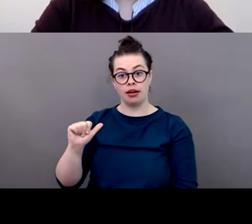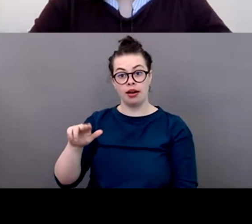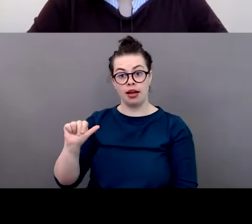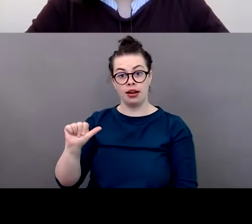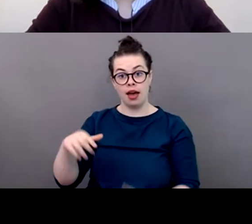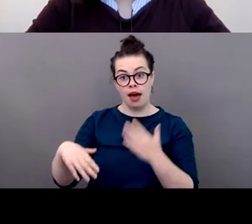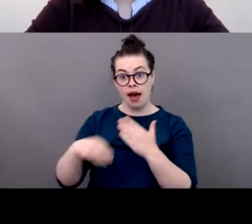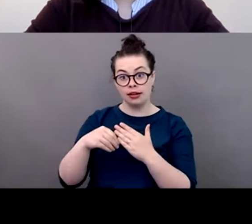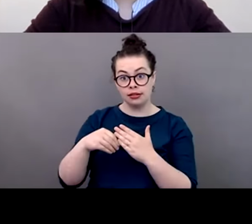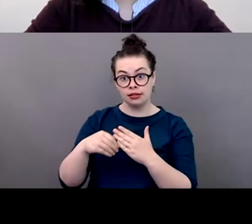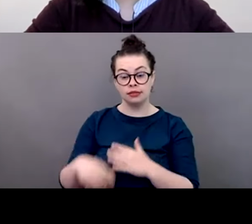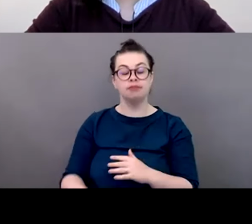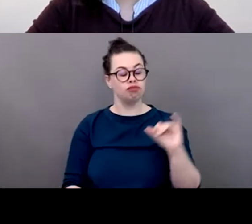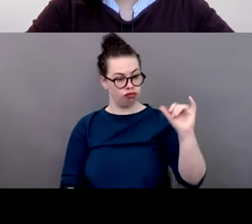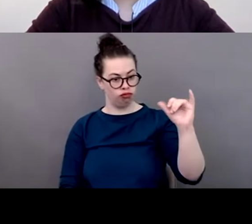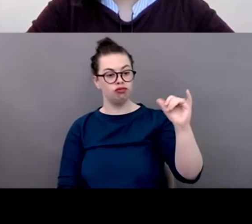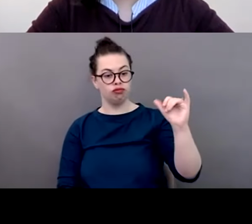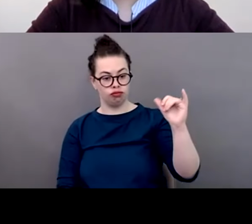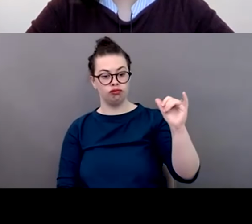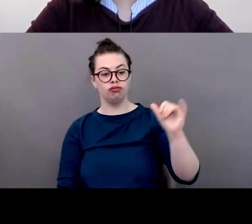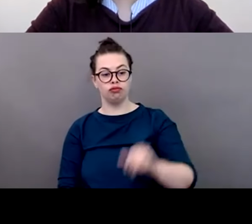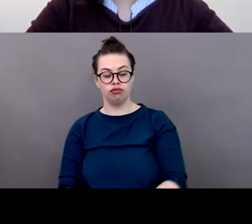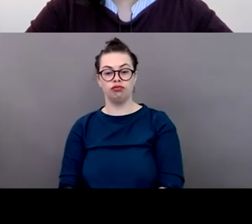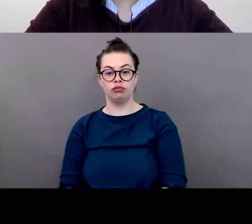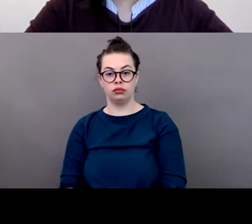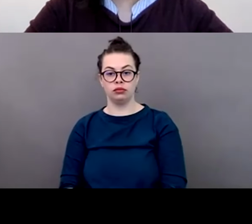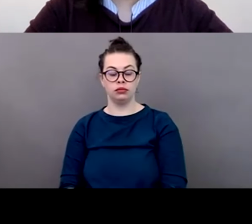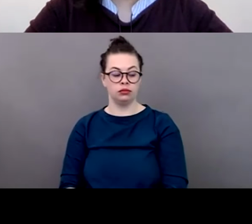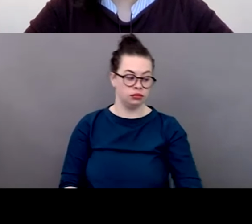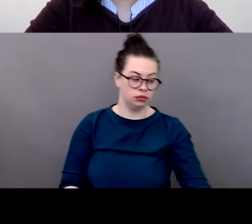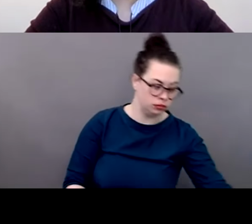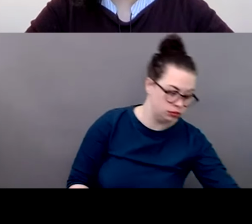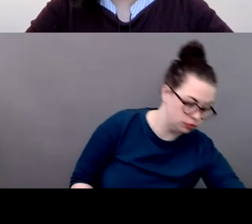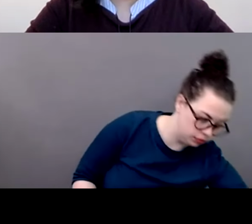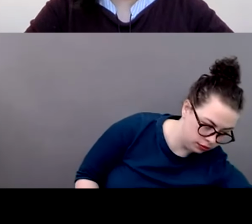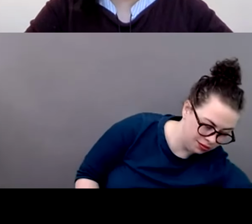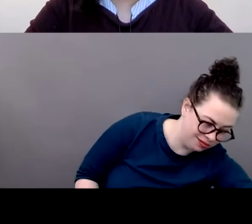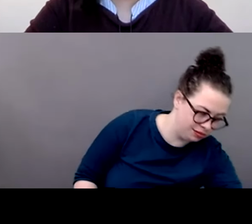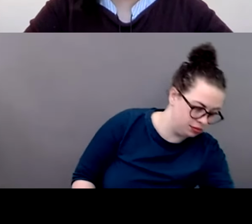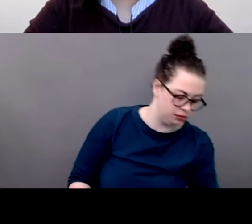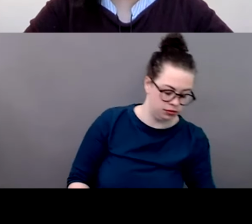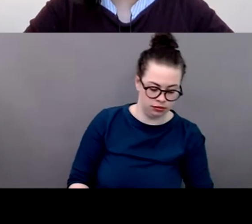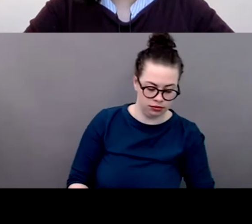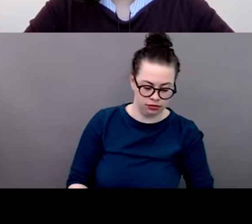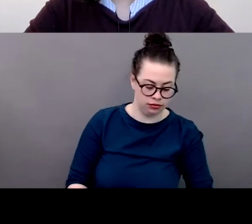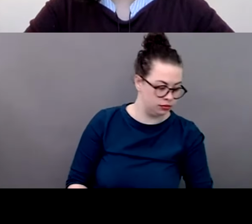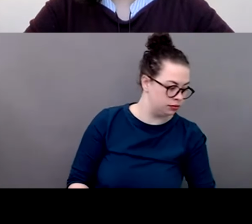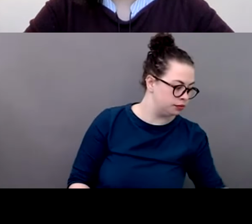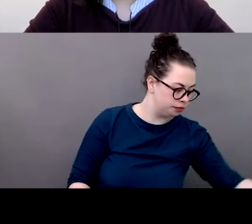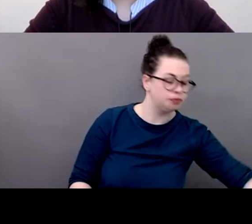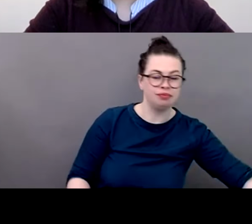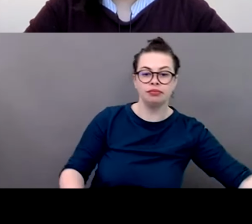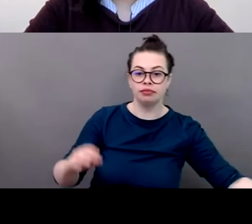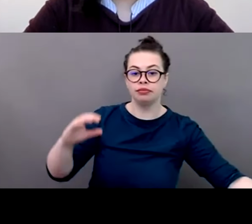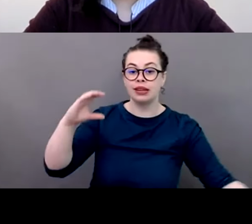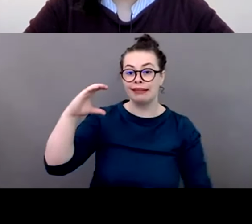Yes, thank you. Well, I can share my experience. This one was with the Committee Against Torture and